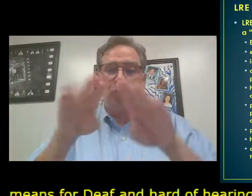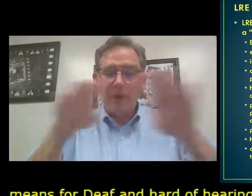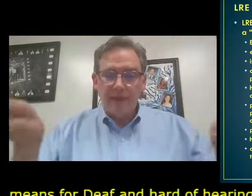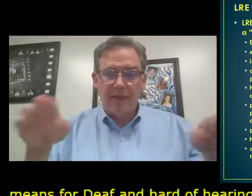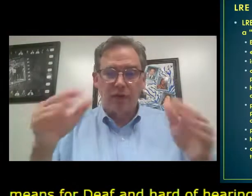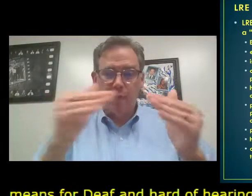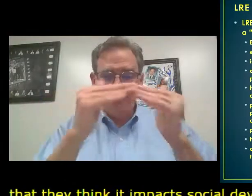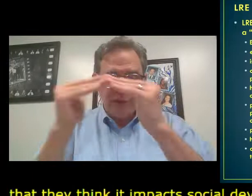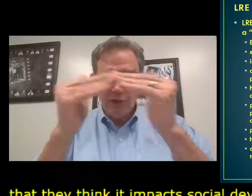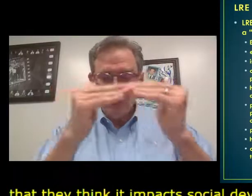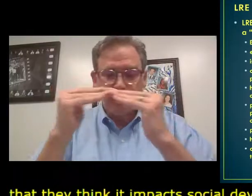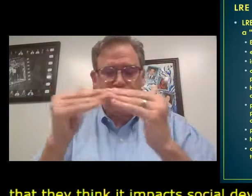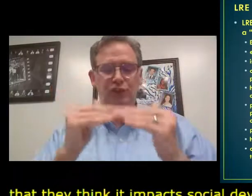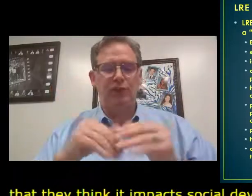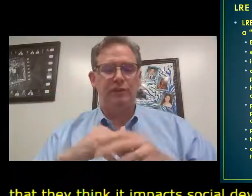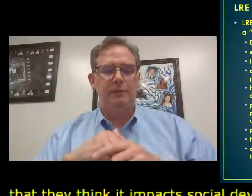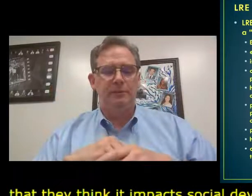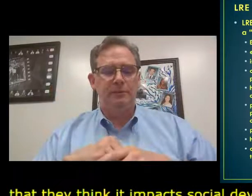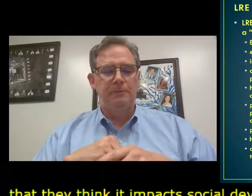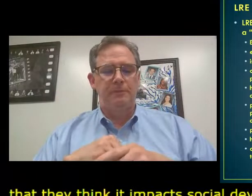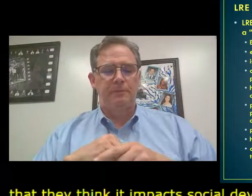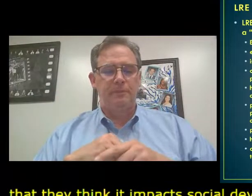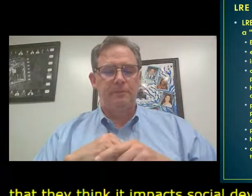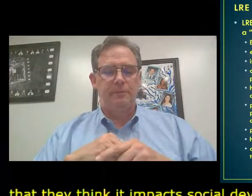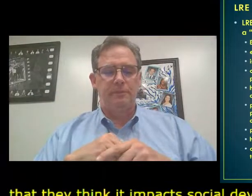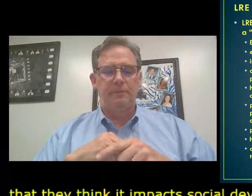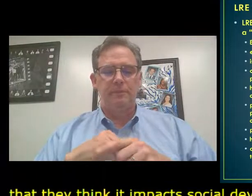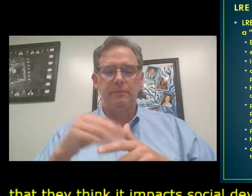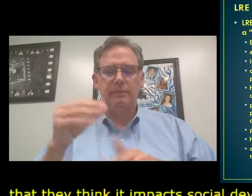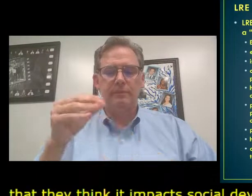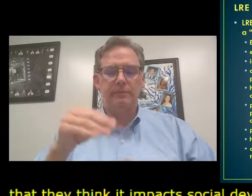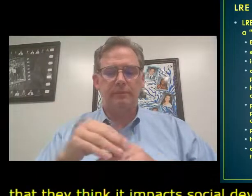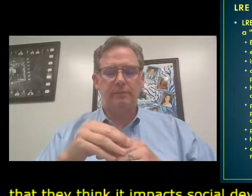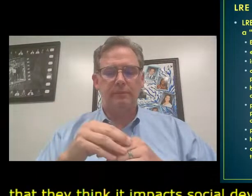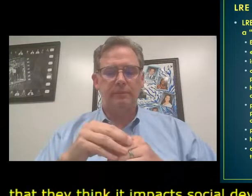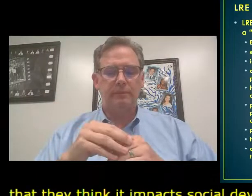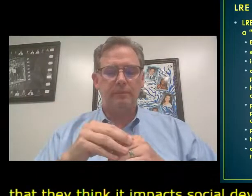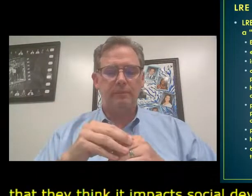to provide a sufficient number of age-appropriate and